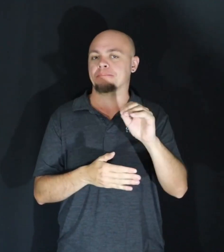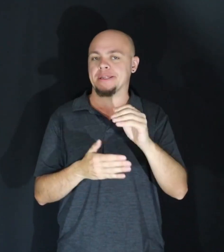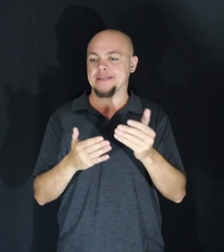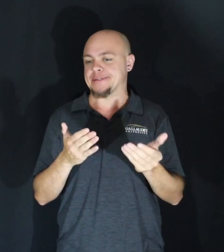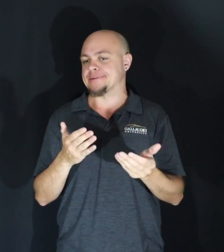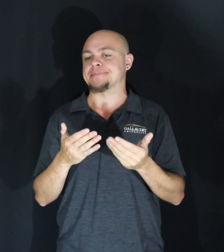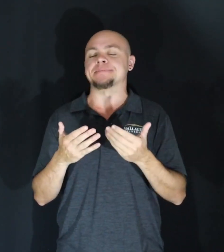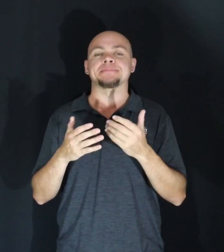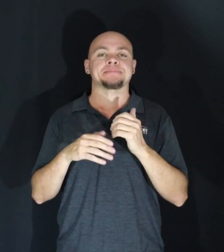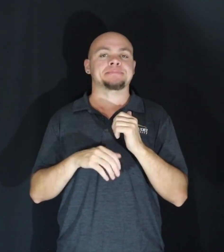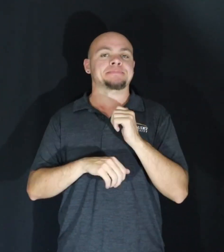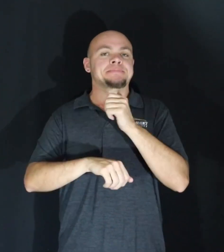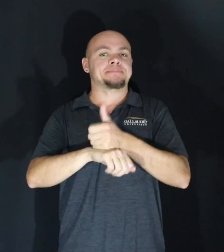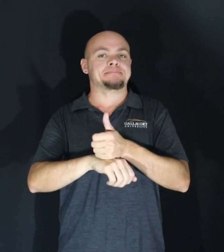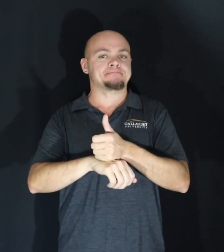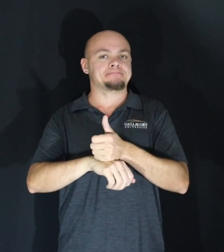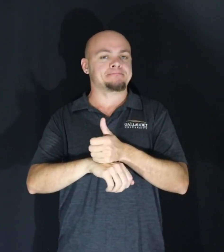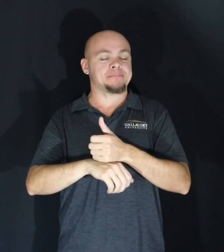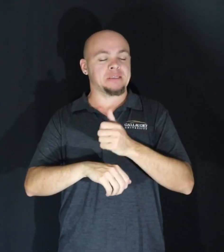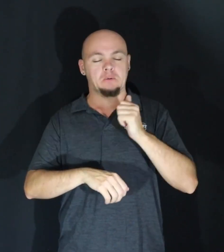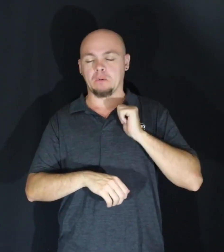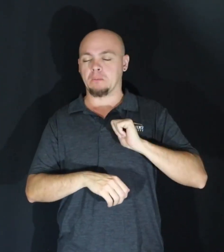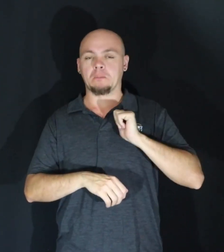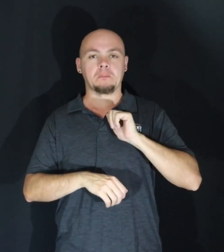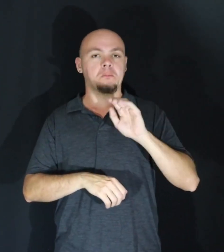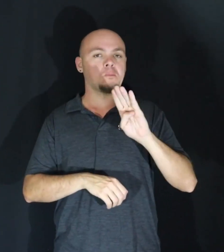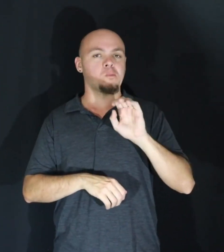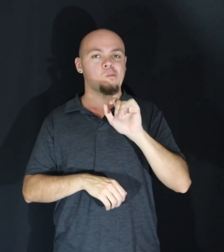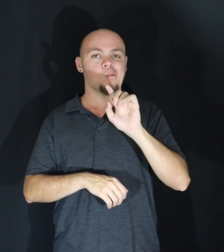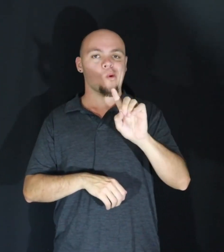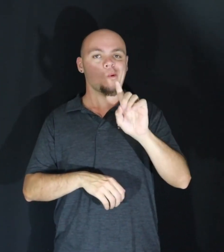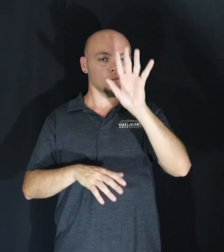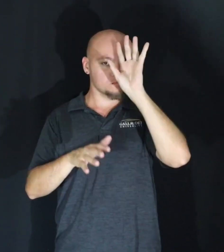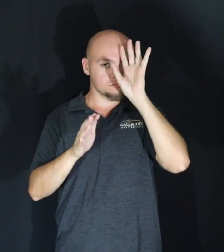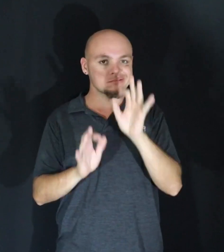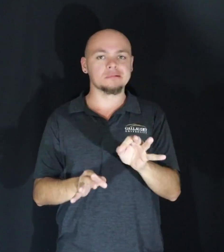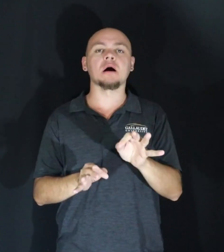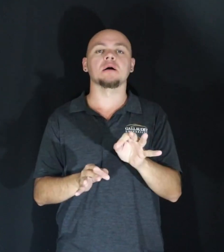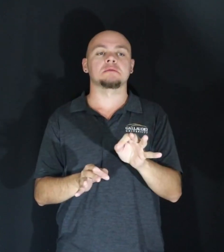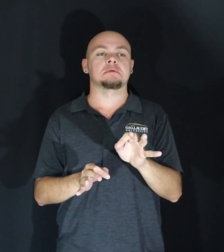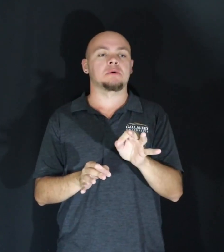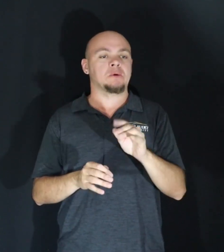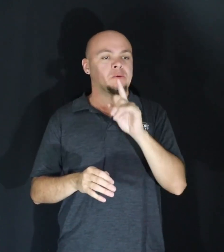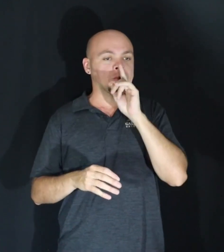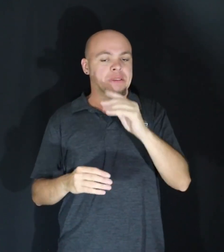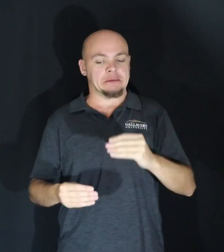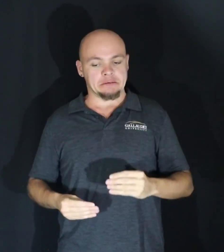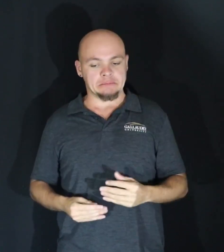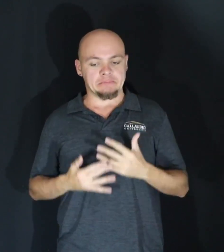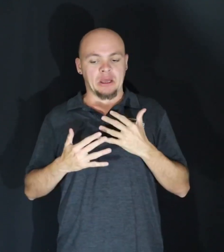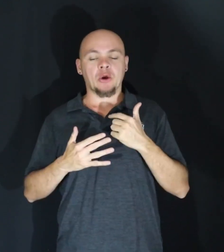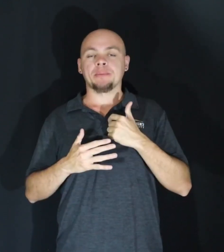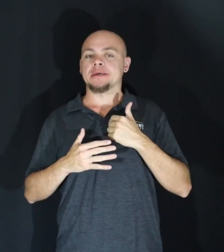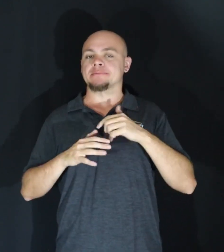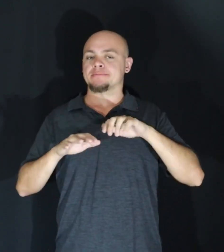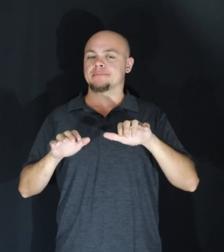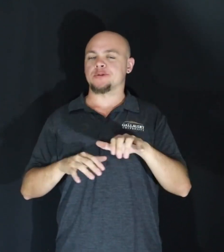move and stood up to start doing truly what lit me up.